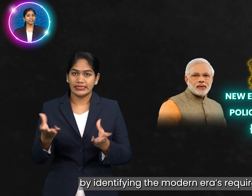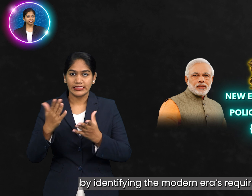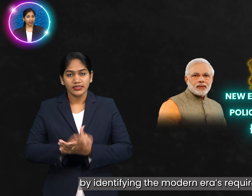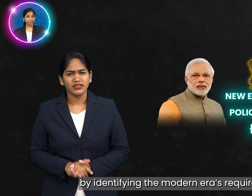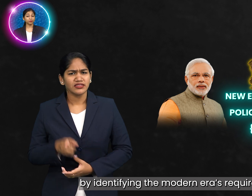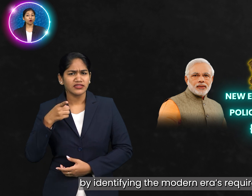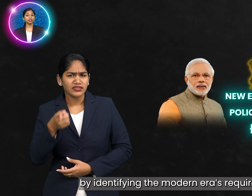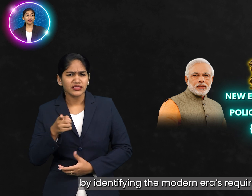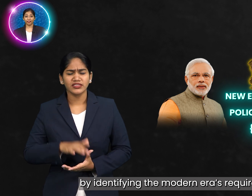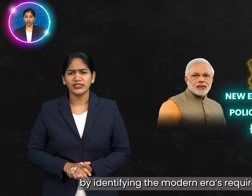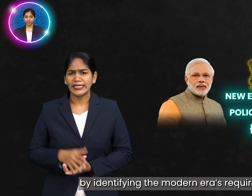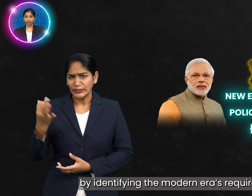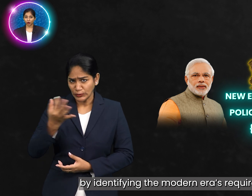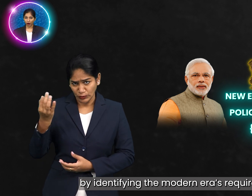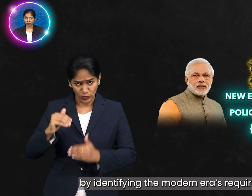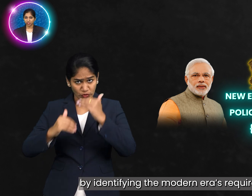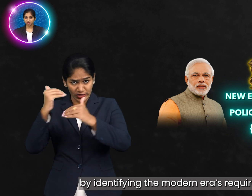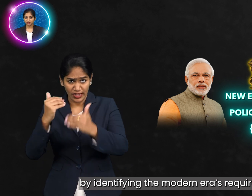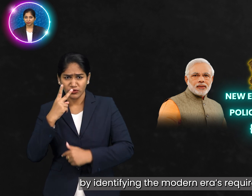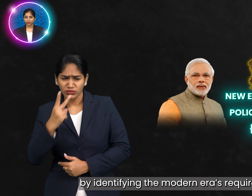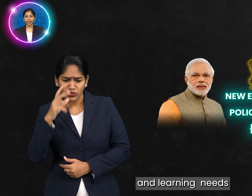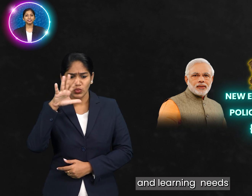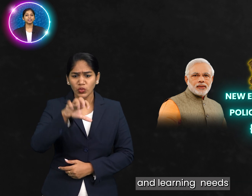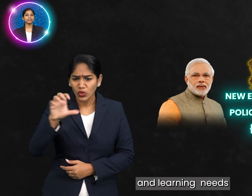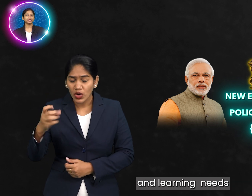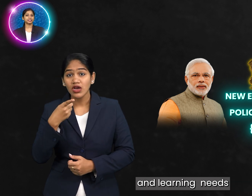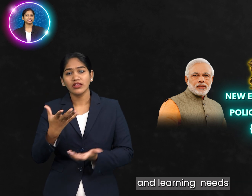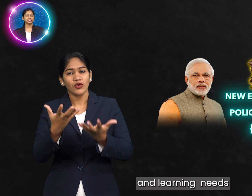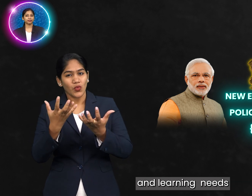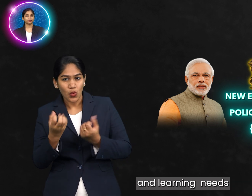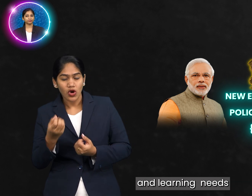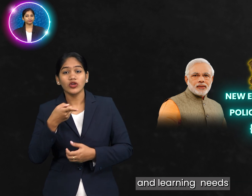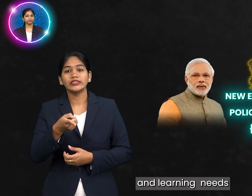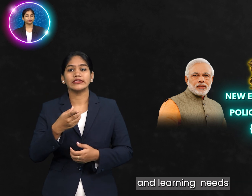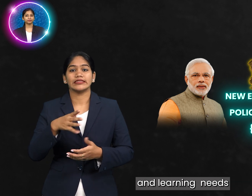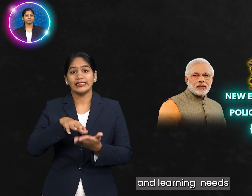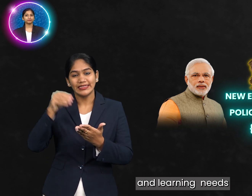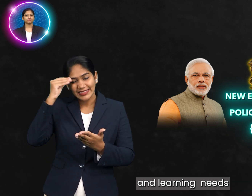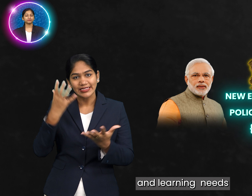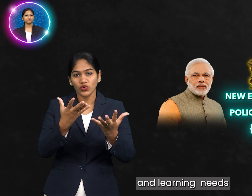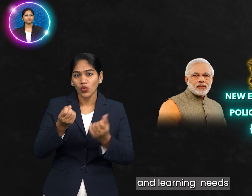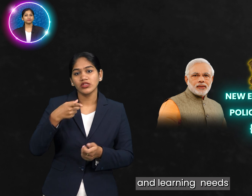By identifying the modern era's requirements and learning needs.